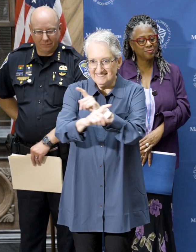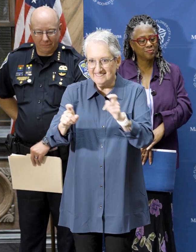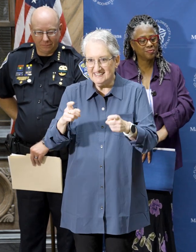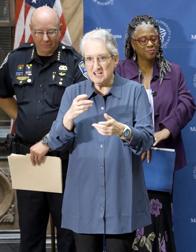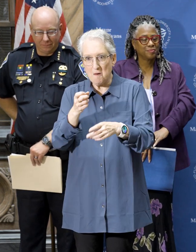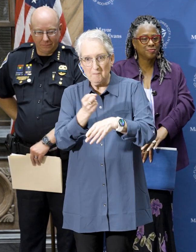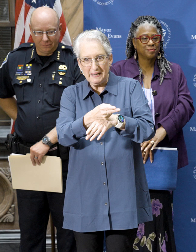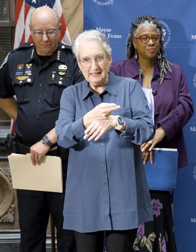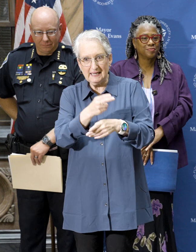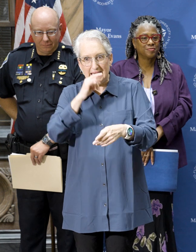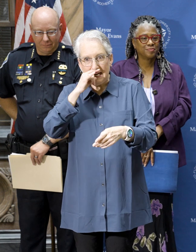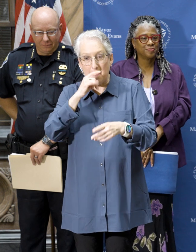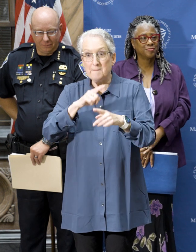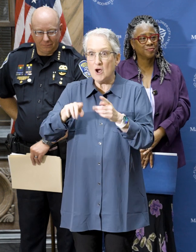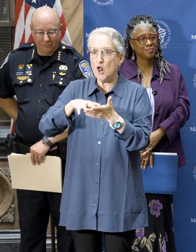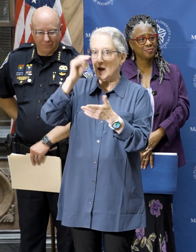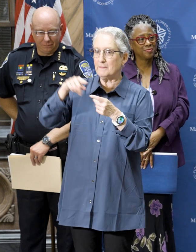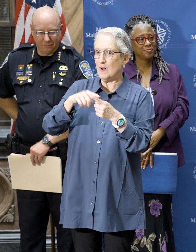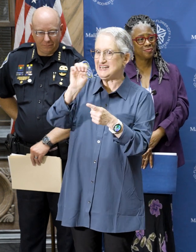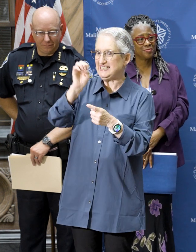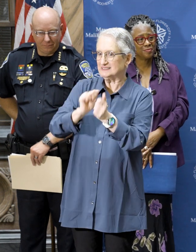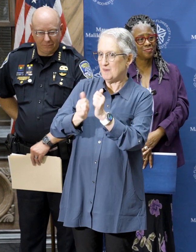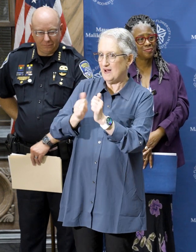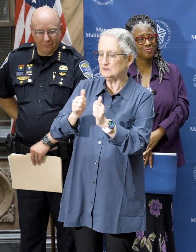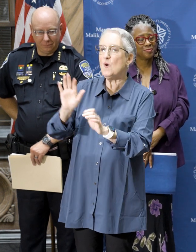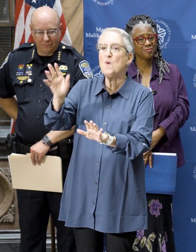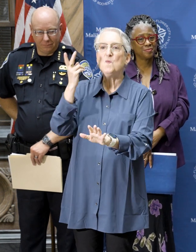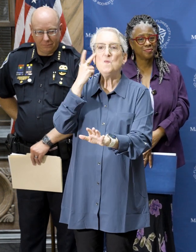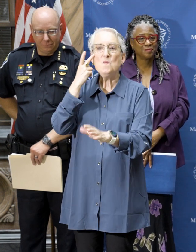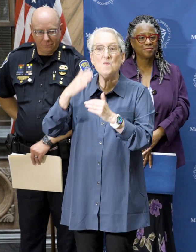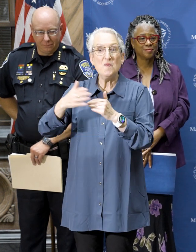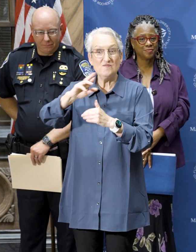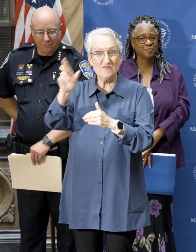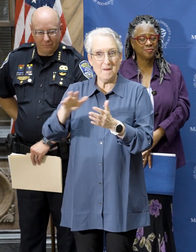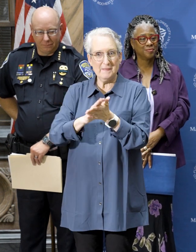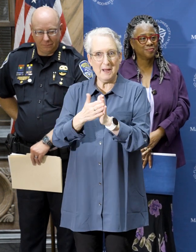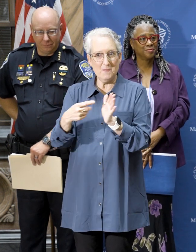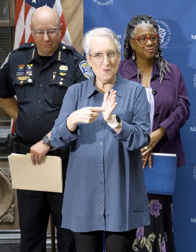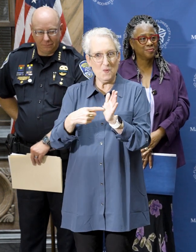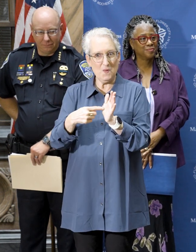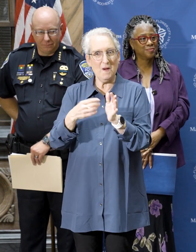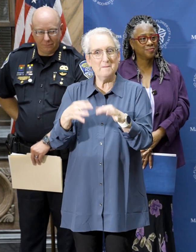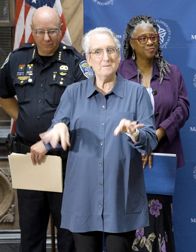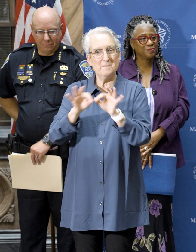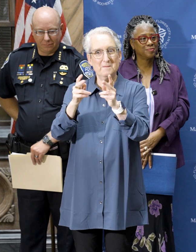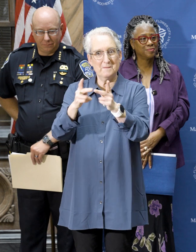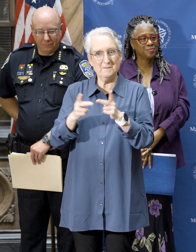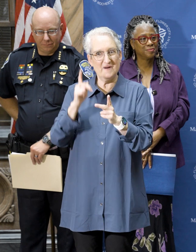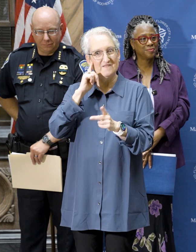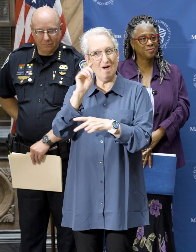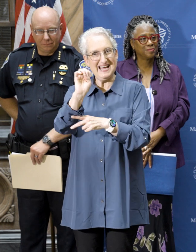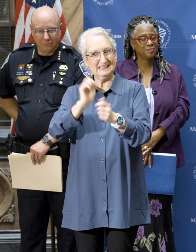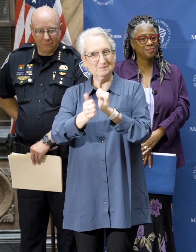So esports, stay tuned for that. I want Rochester to be the mecca for esports, and that starts when they're young. And that's a preventative effort, because all those kids that were participating